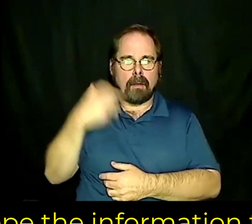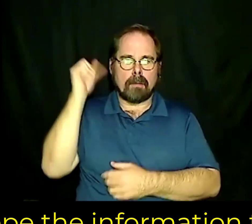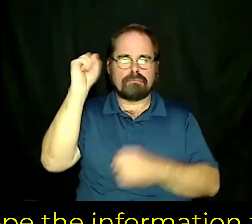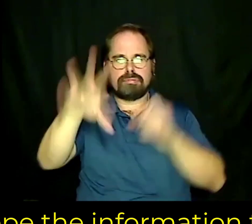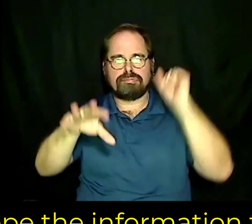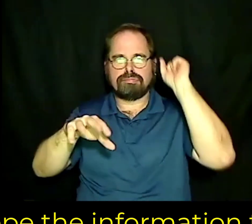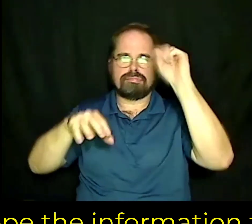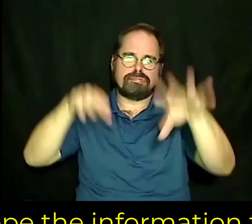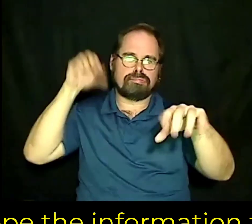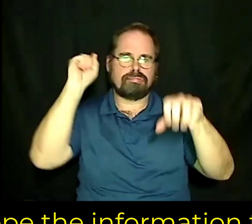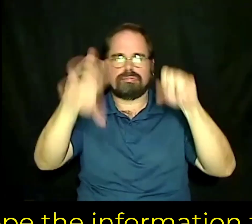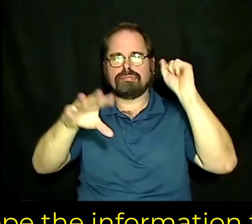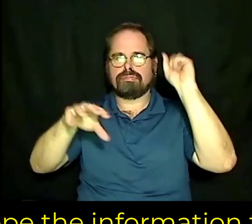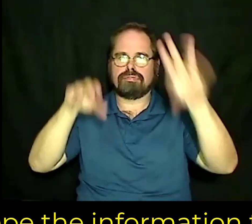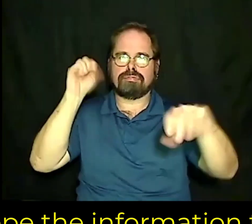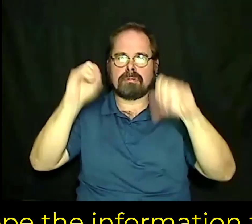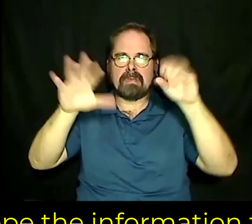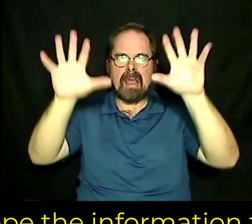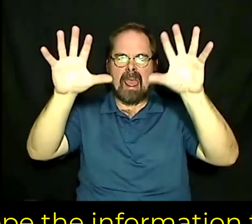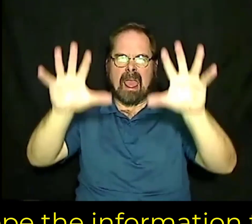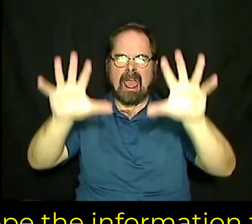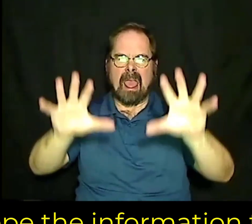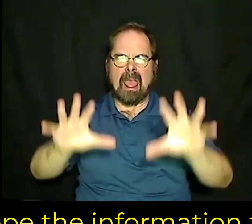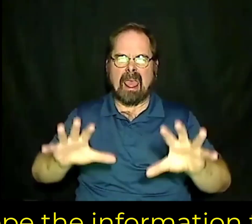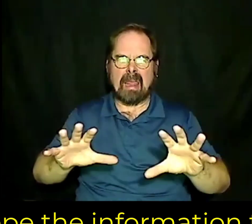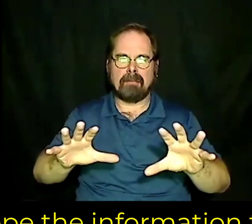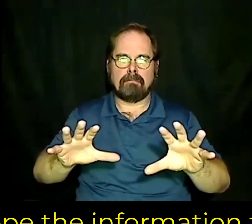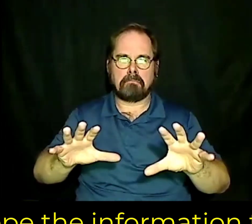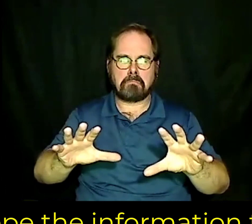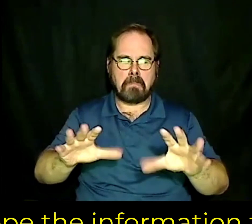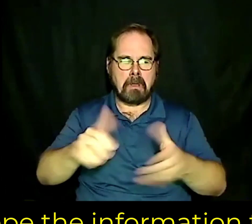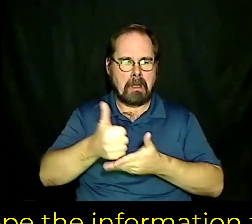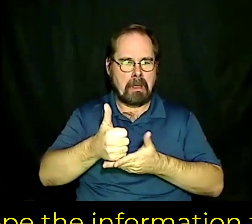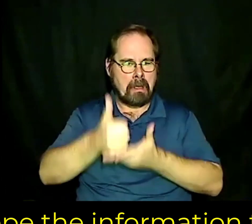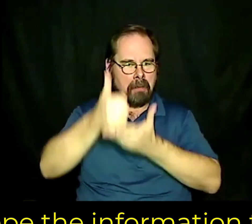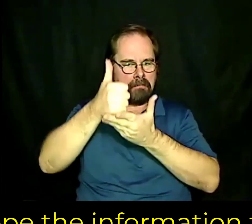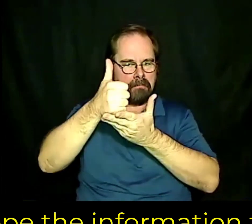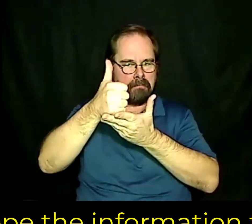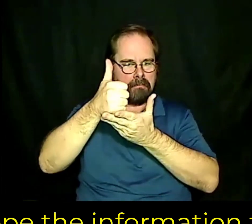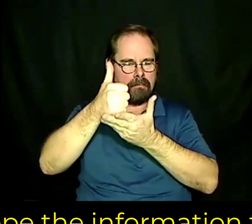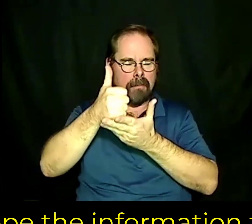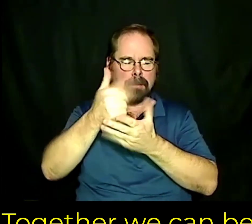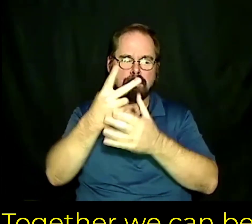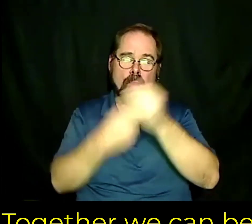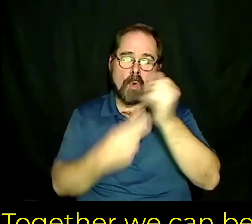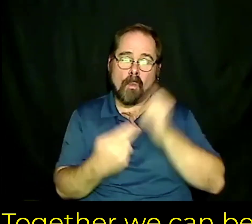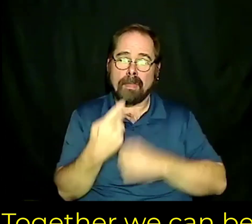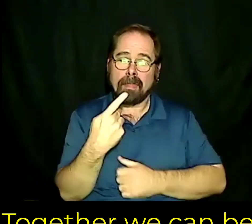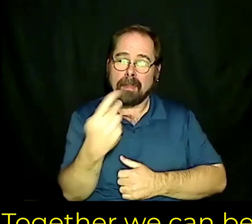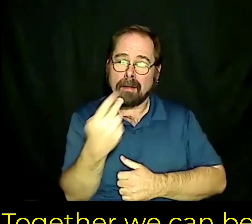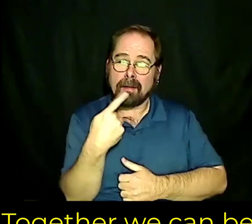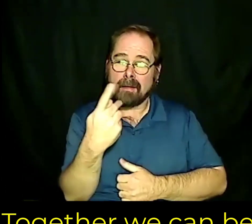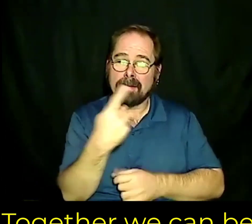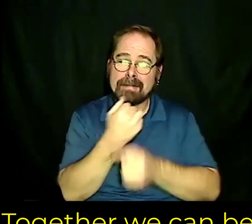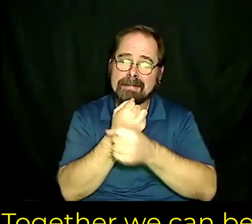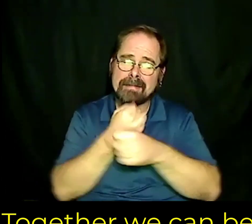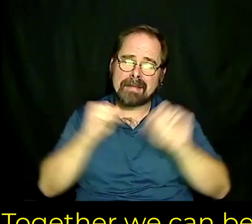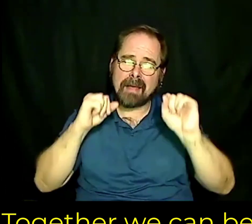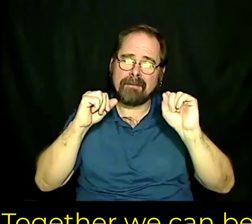I hope this information that I've given you today is helpful so that we can stay safe